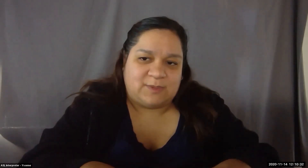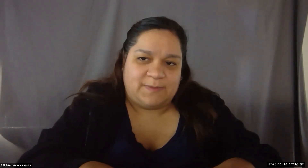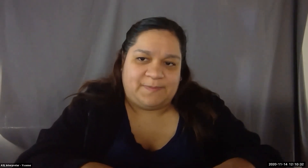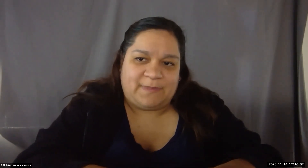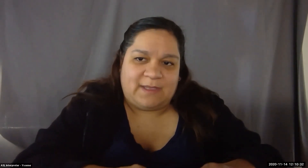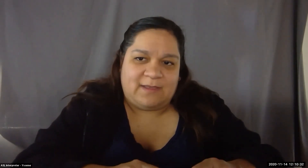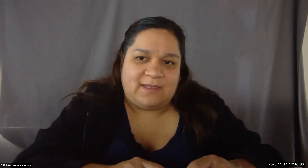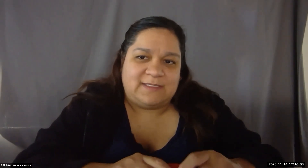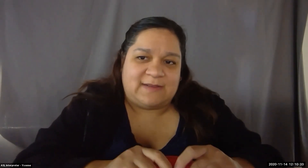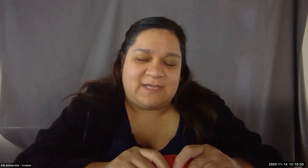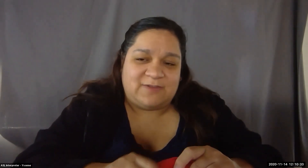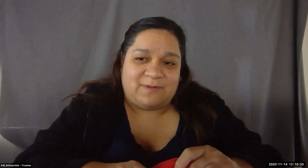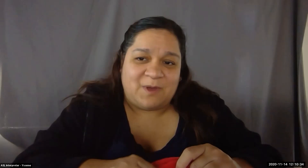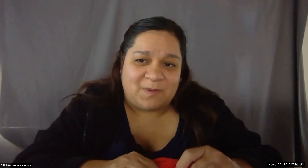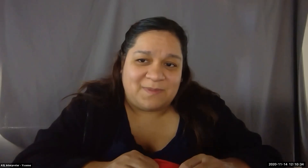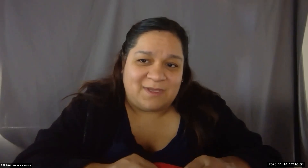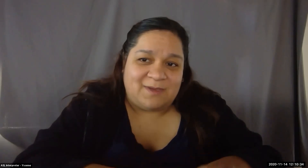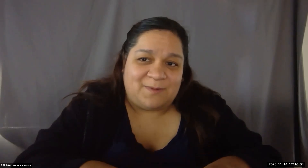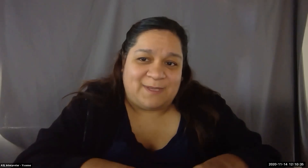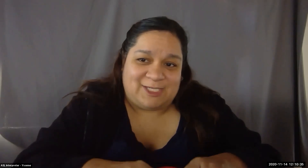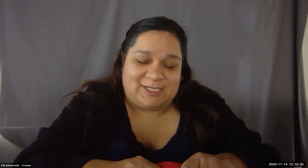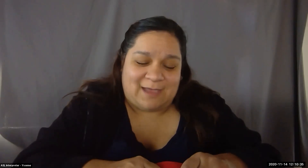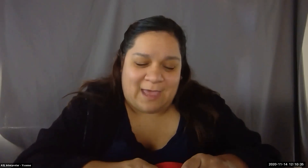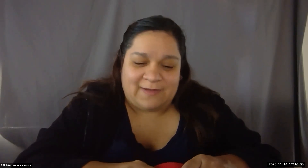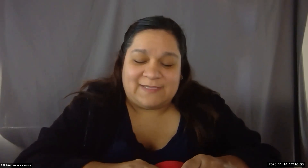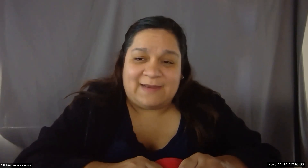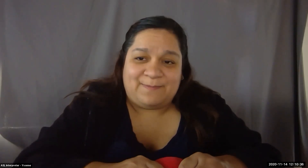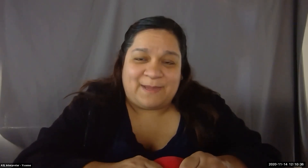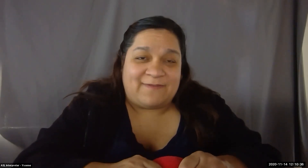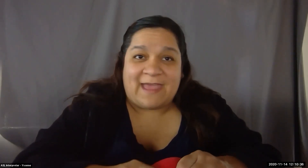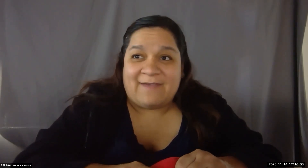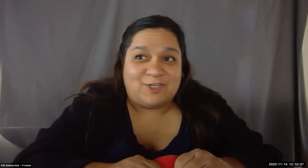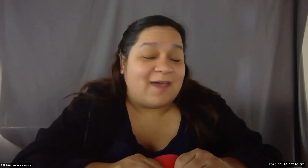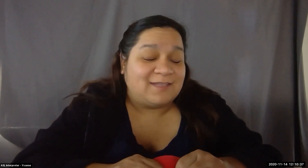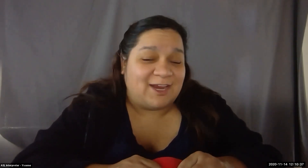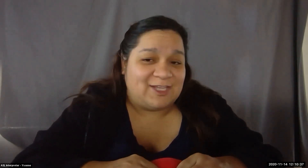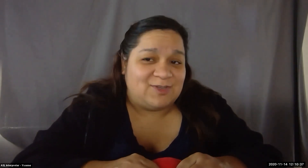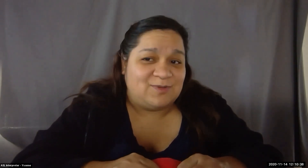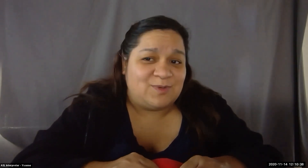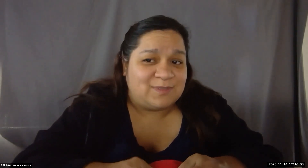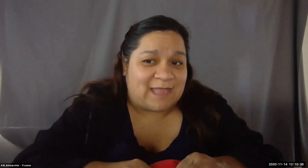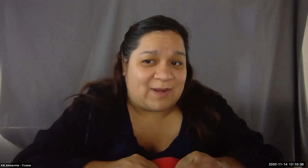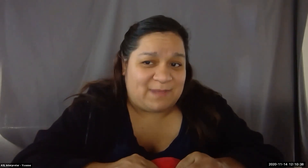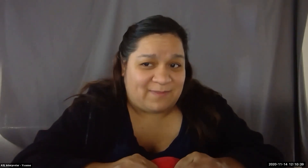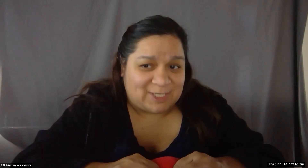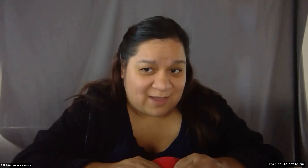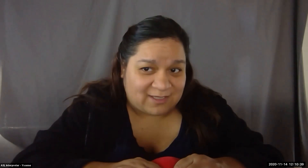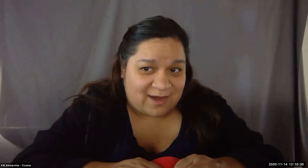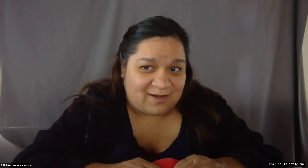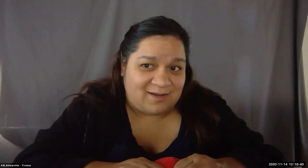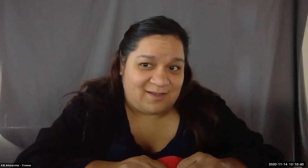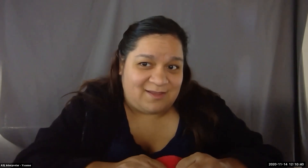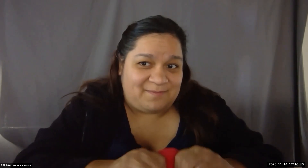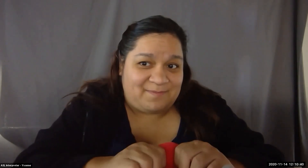their classroom instead of teaching from home, which I would have said, but if I have childcare issues, who's now going to pay for my